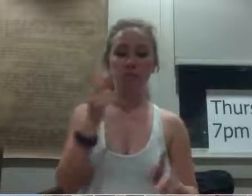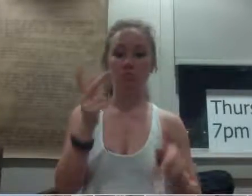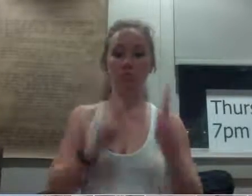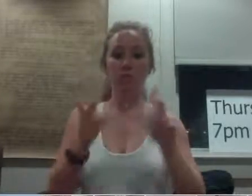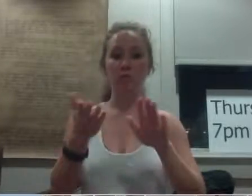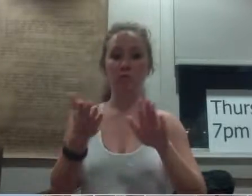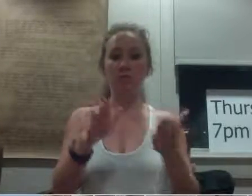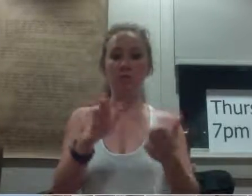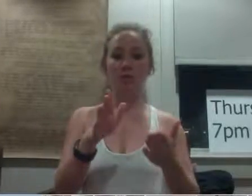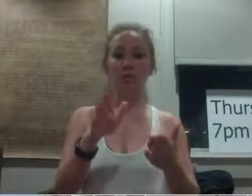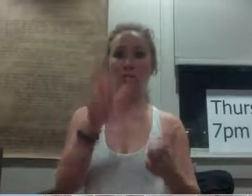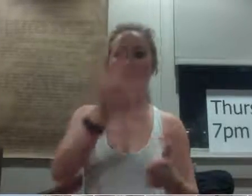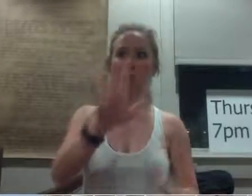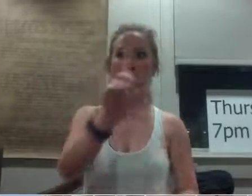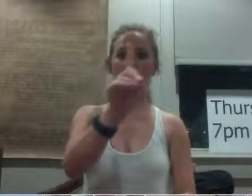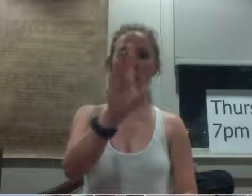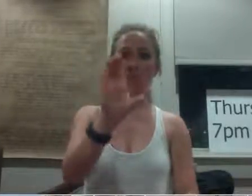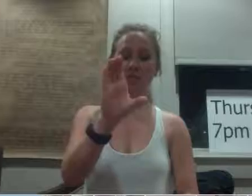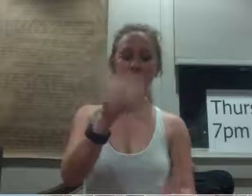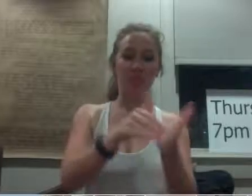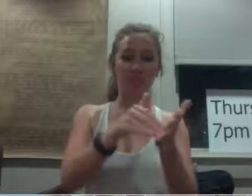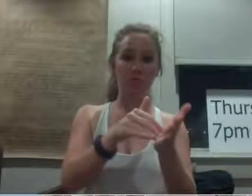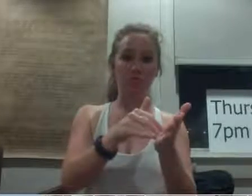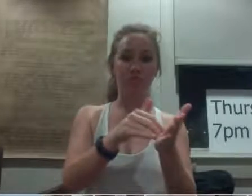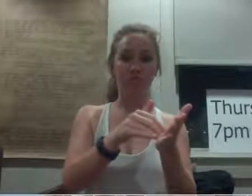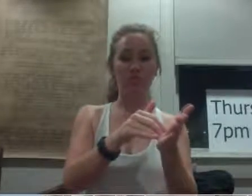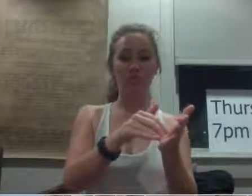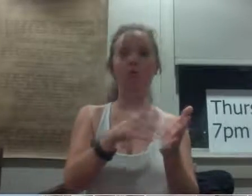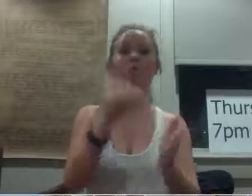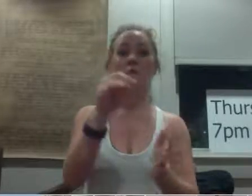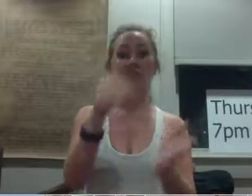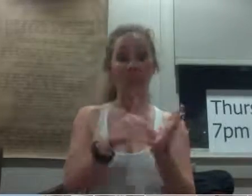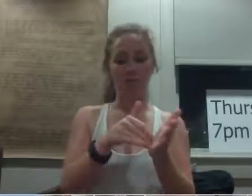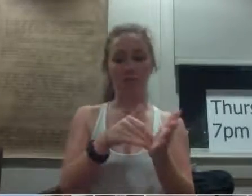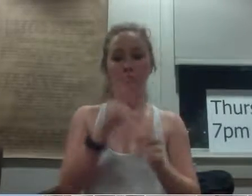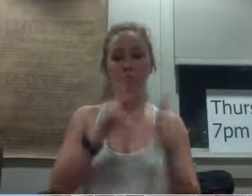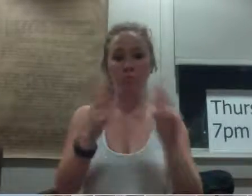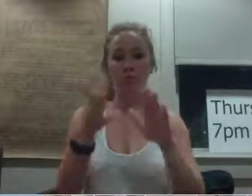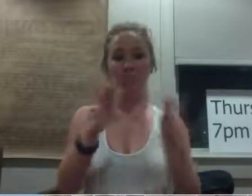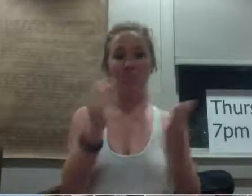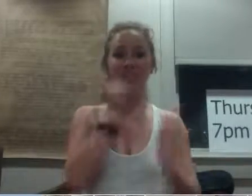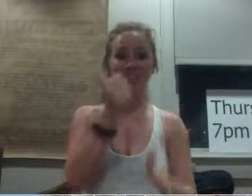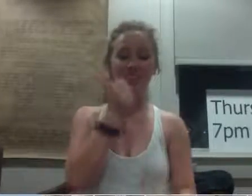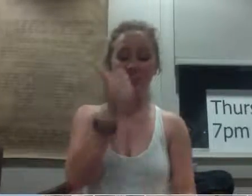die every day. People die every day from smoking.